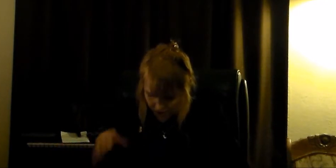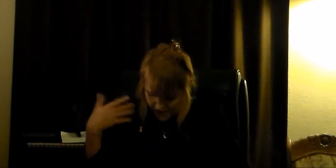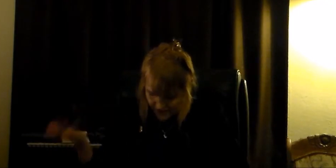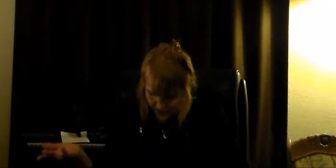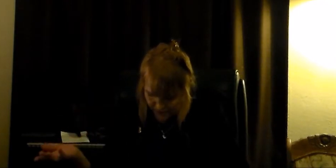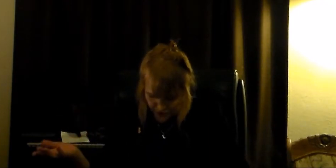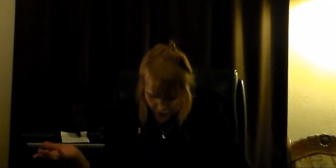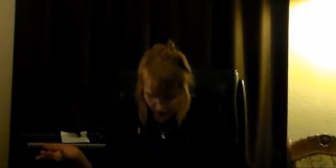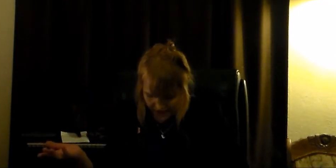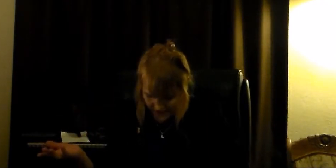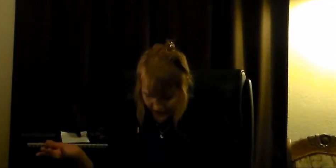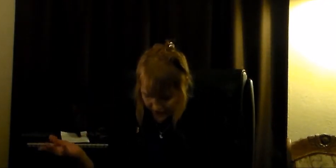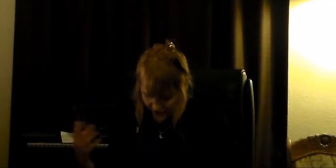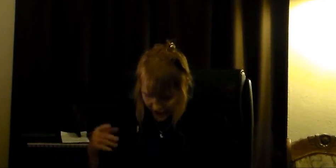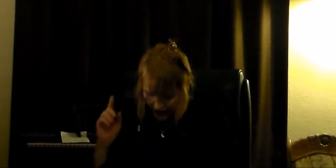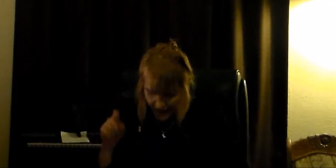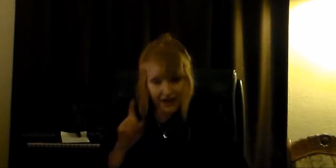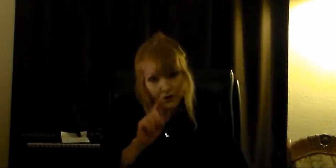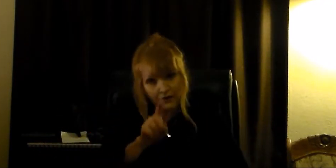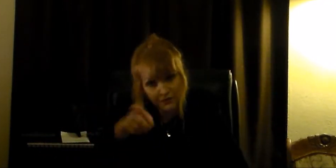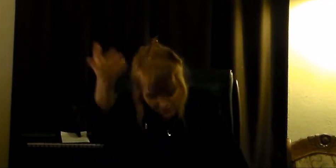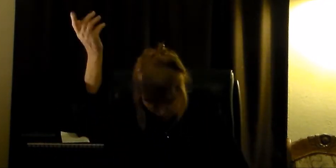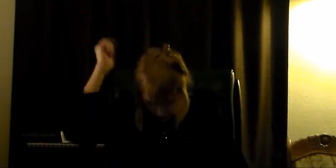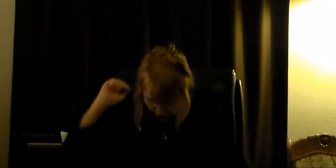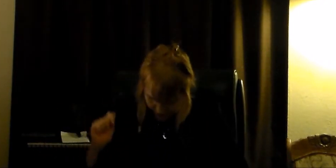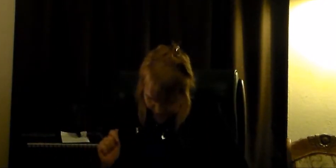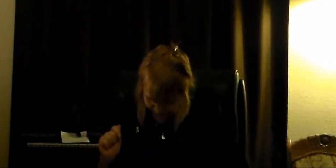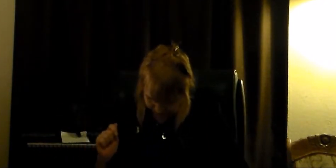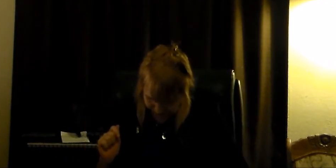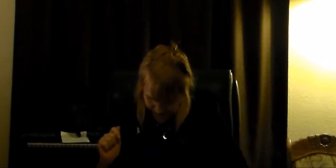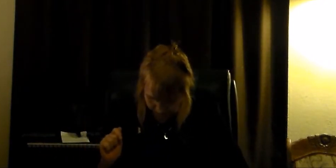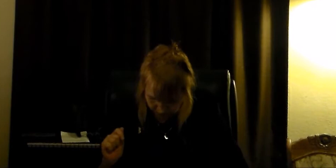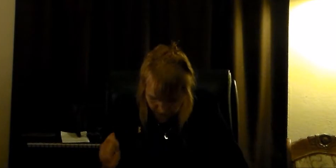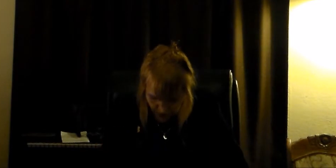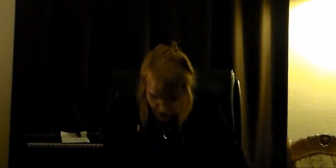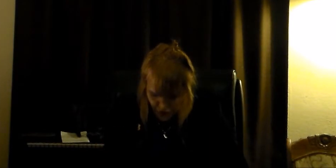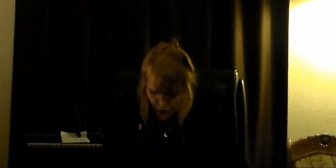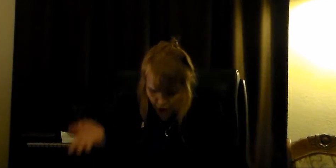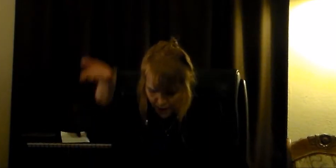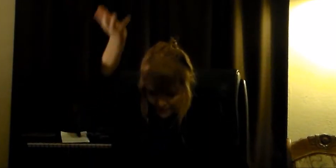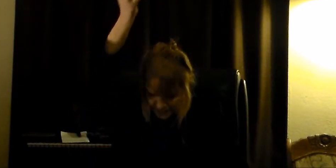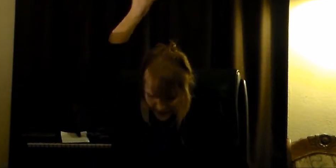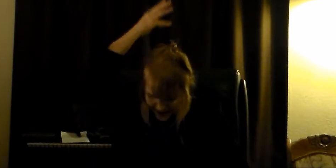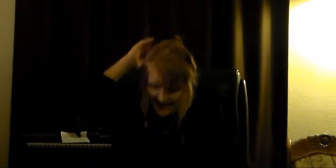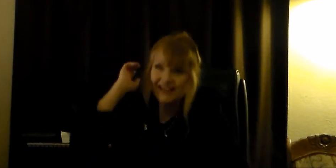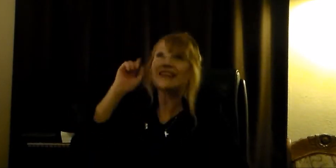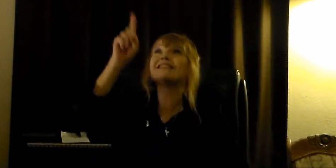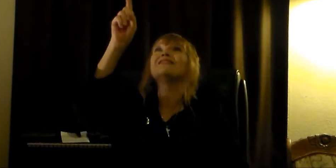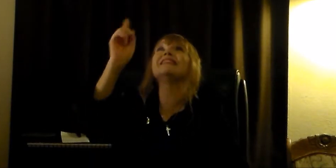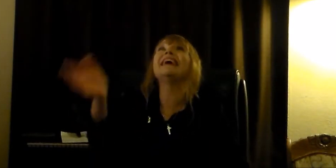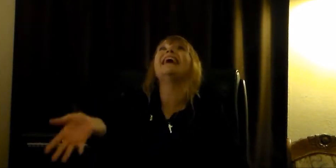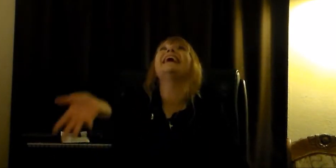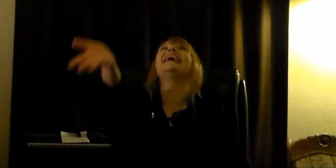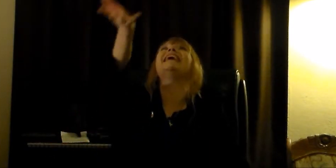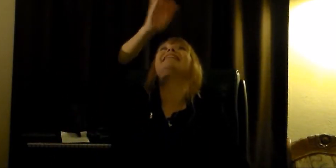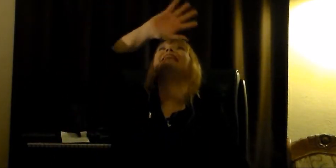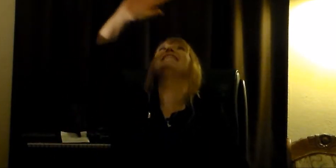is love, peace, joy, etc. And I crave for more. Stored up in abundance with him.